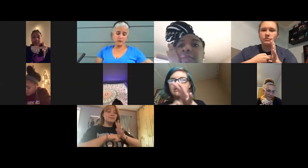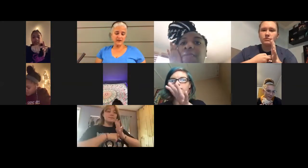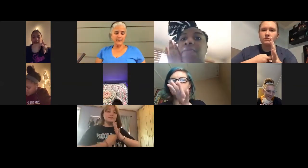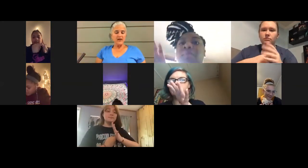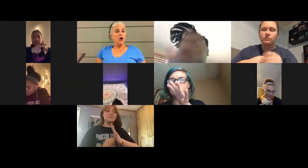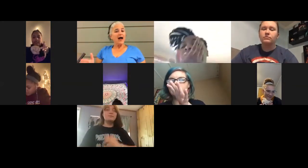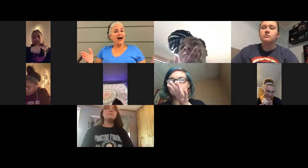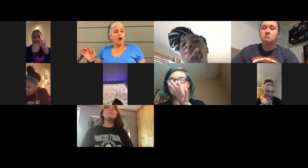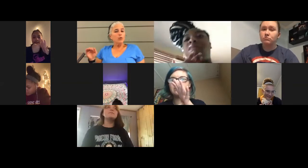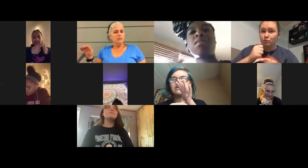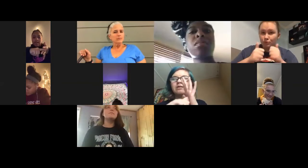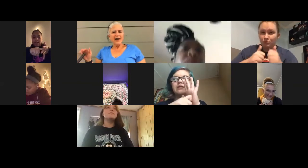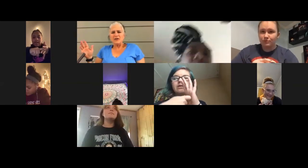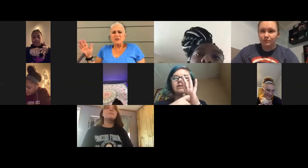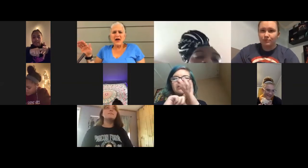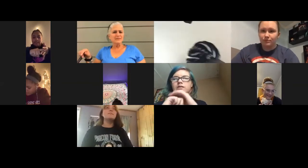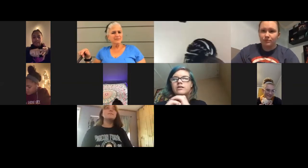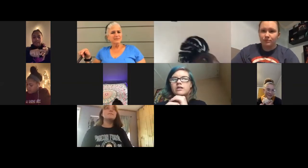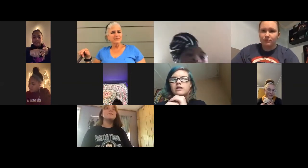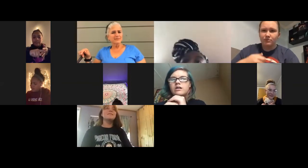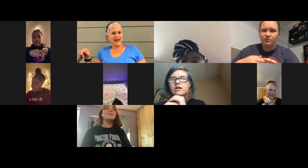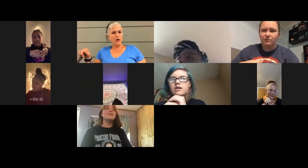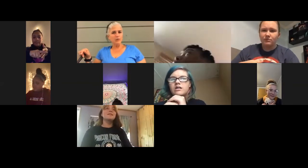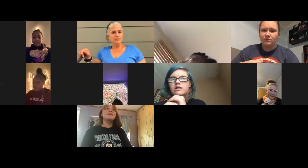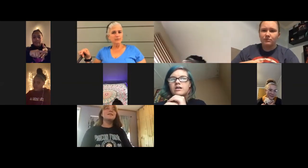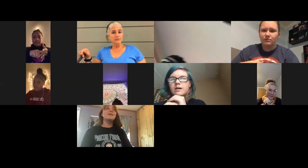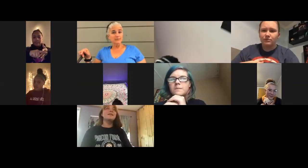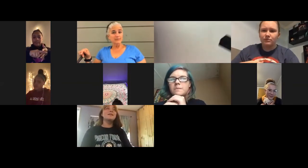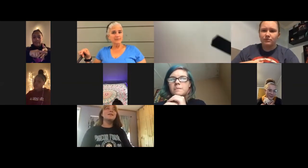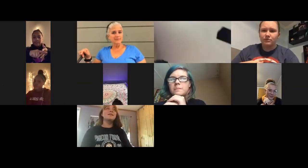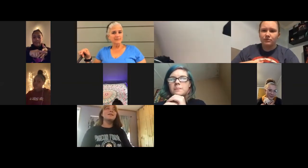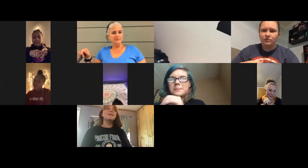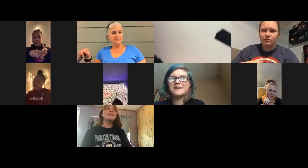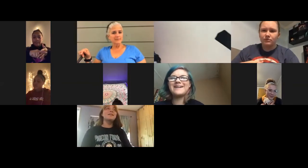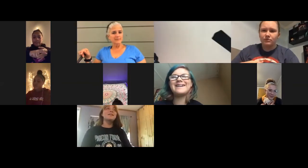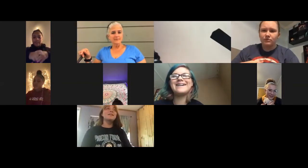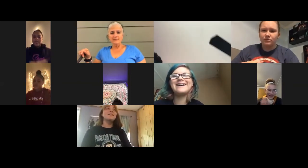Oh, fun word to get. How? How do you do that? How?